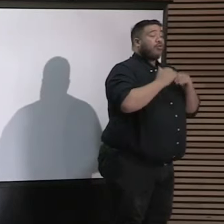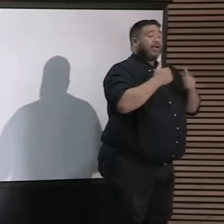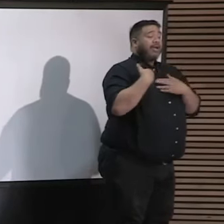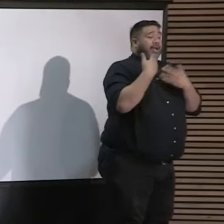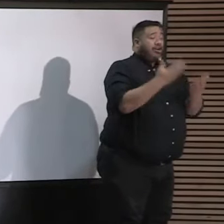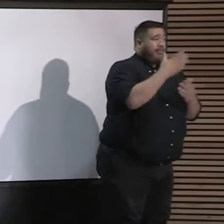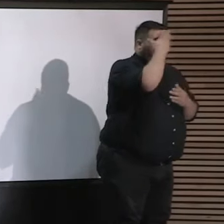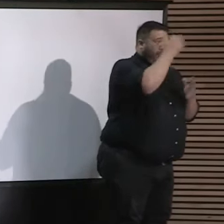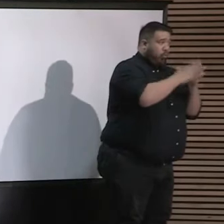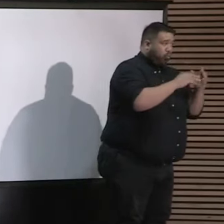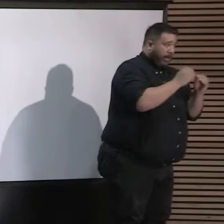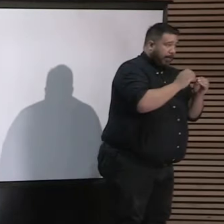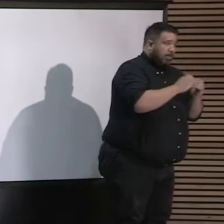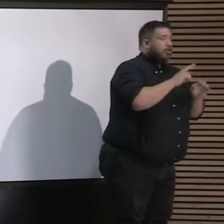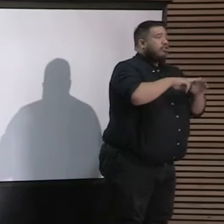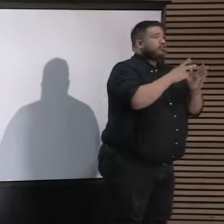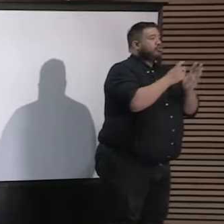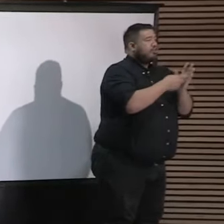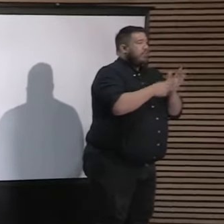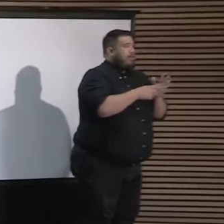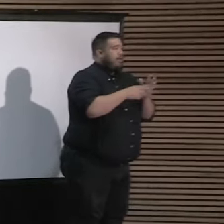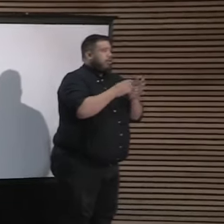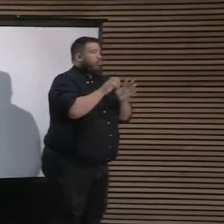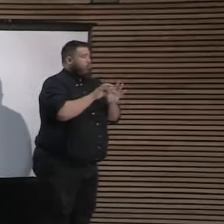Dr. Woods and Air Commodore Webb. Thank you.